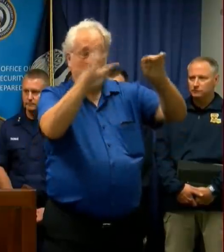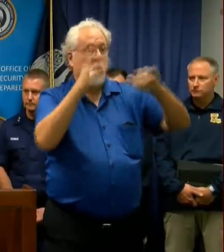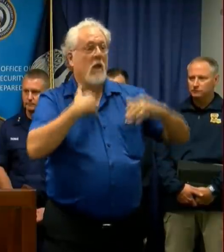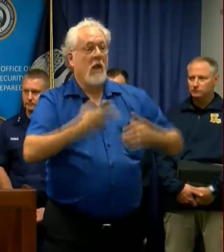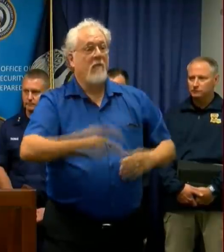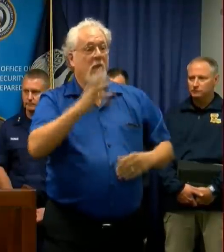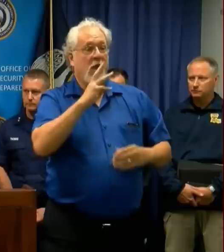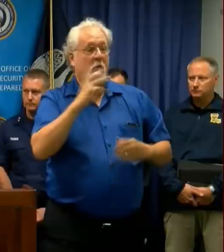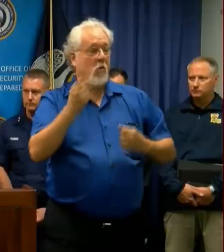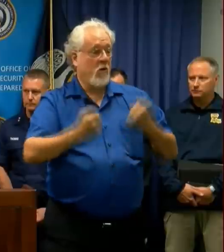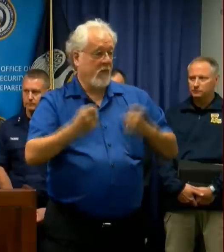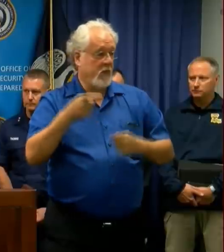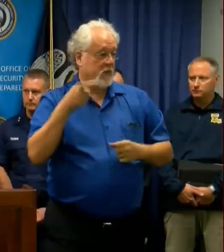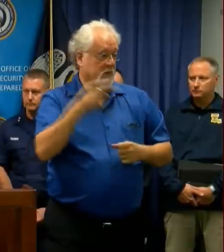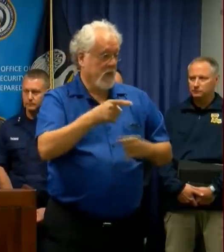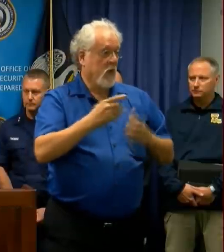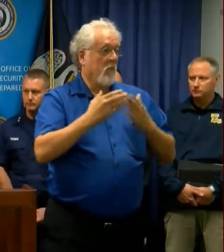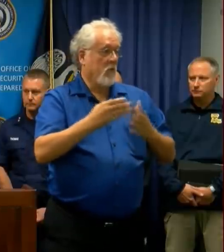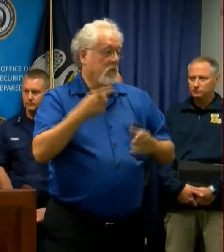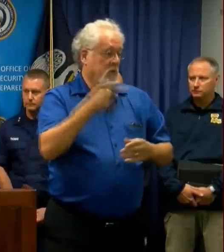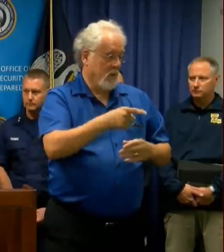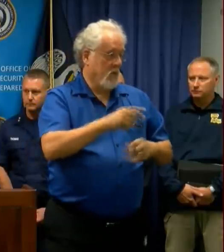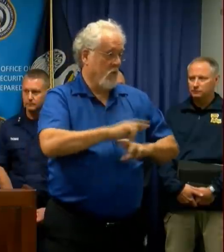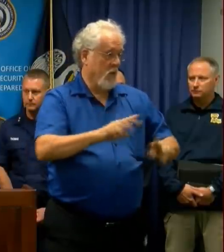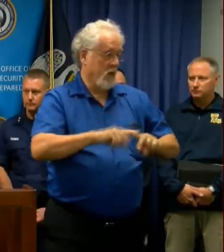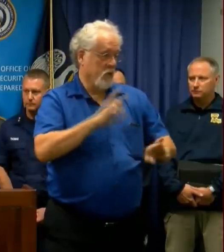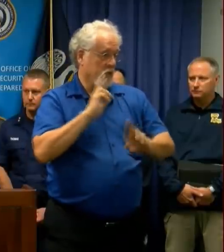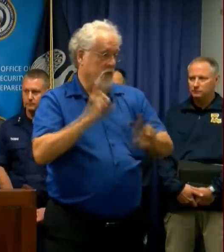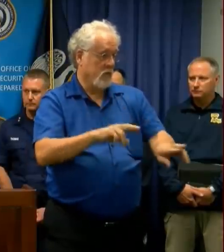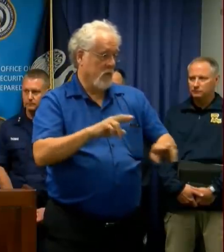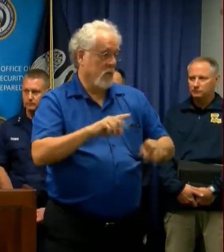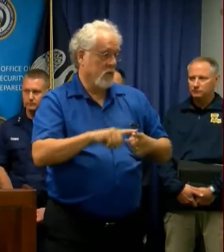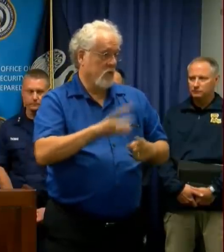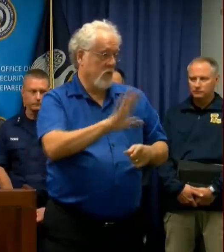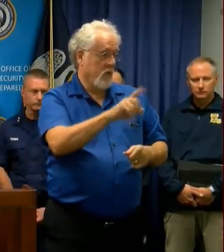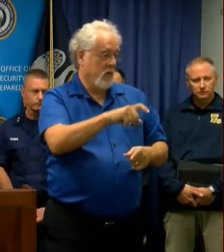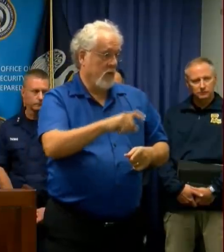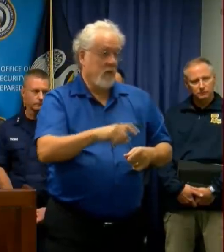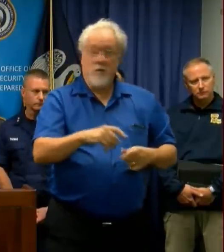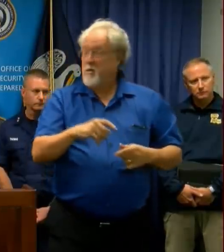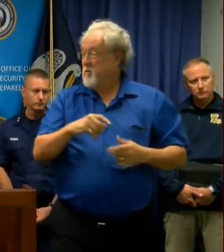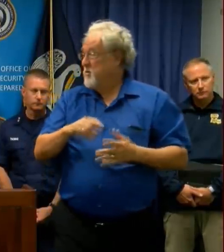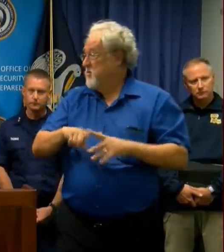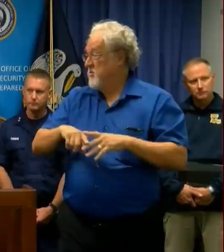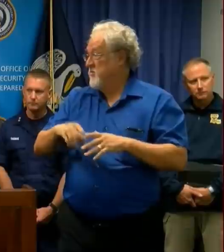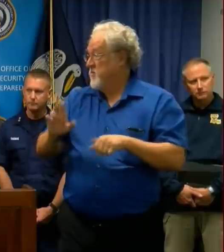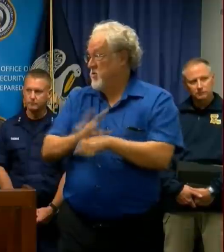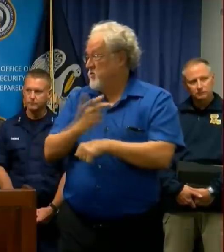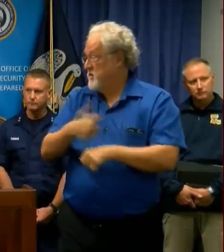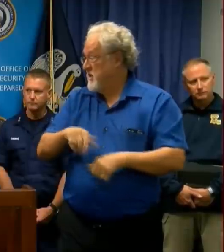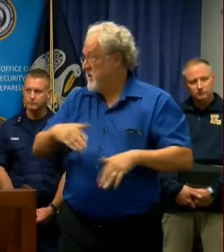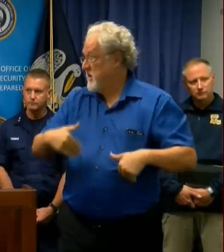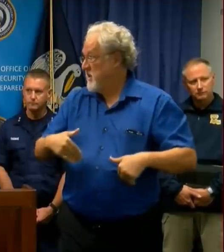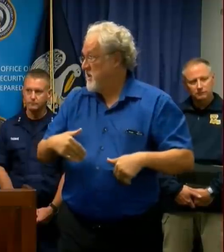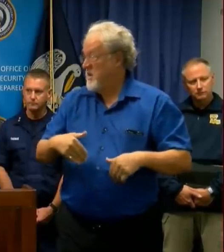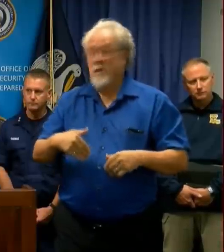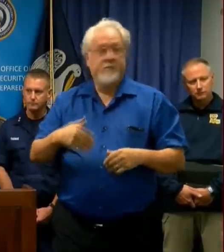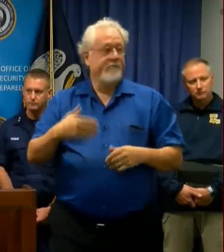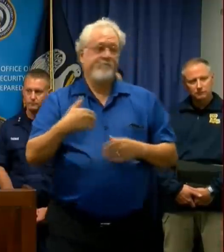people with boats in position, ready to respond to the local leadership's need. Have you had to deploy any yet to get somebody out of the